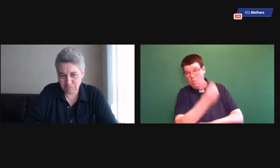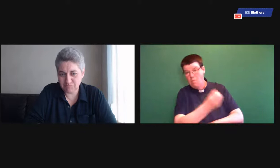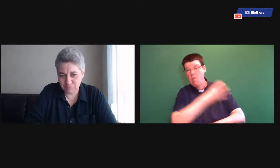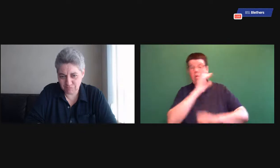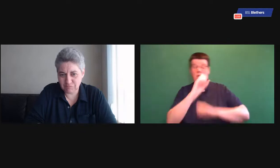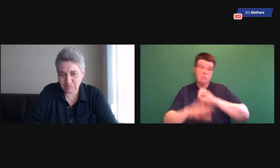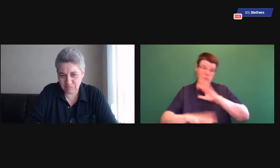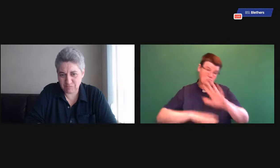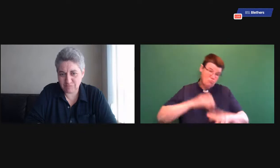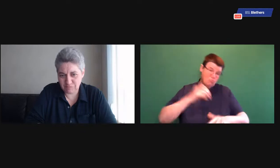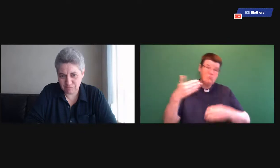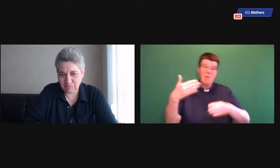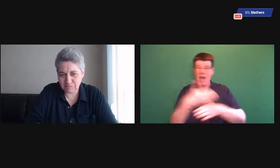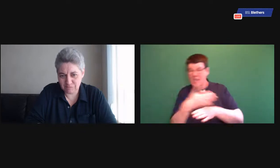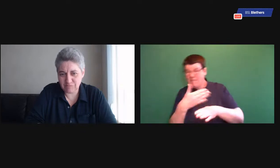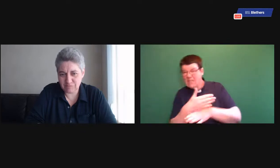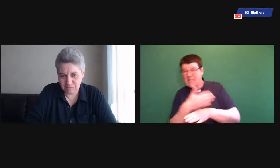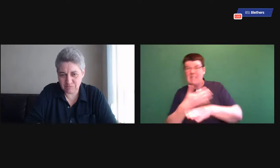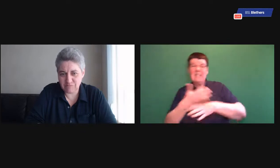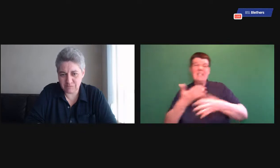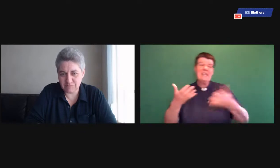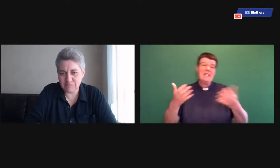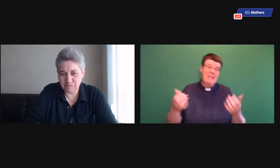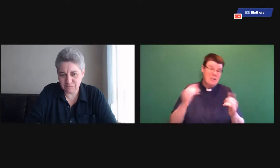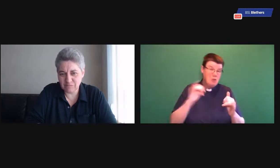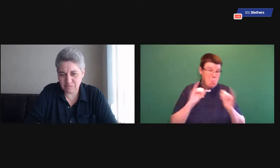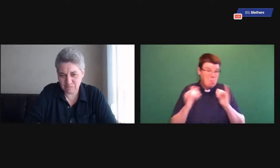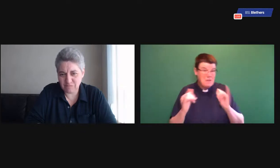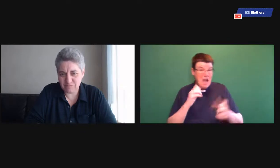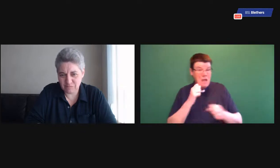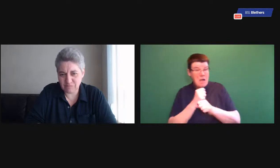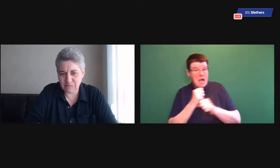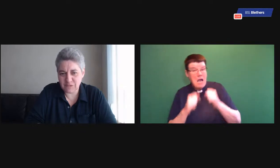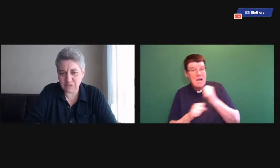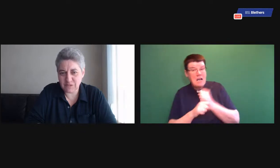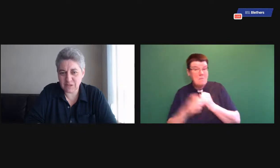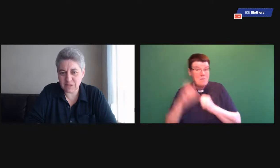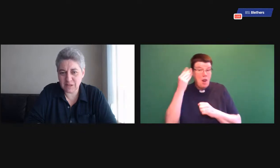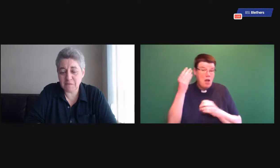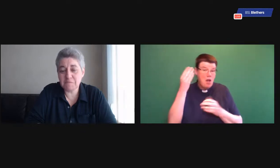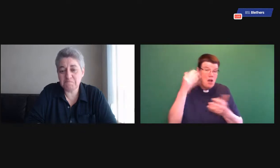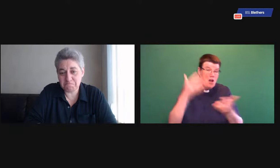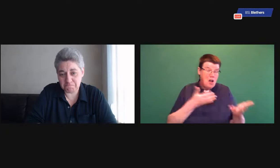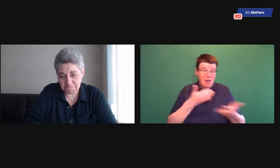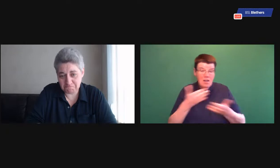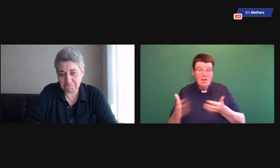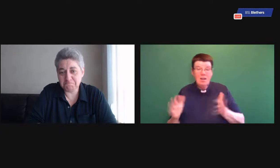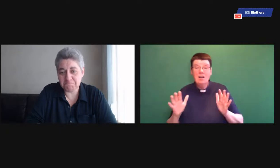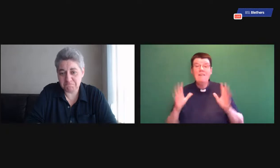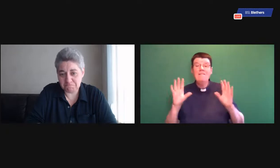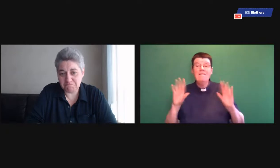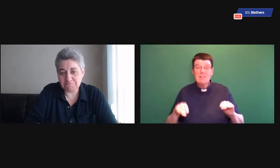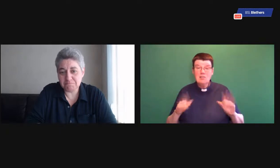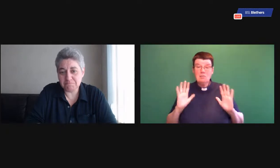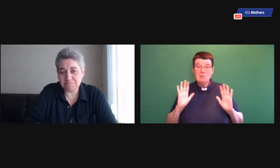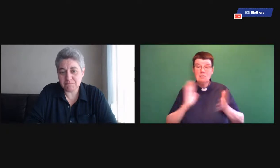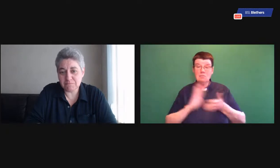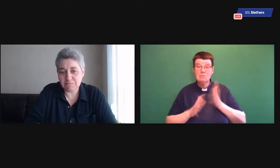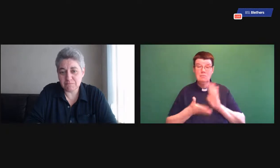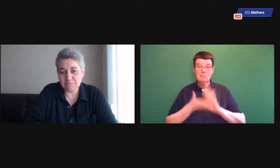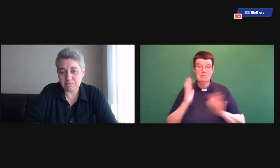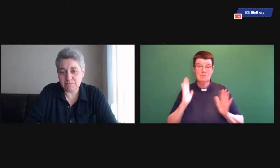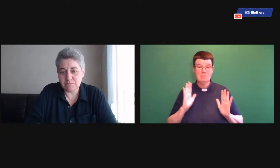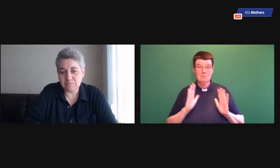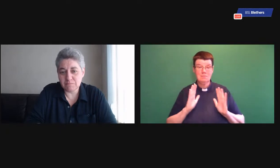the sermon, go through everything, do whatever activities, whatever we're going to do. We might even play some games, some